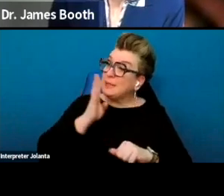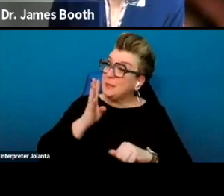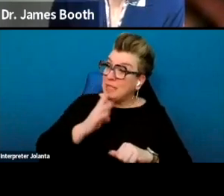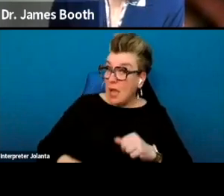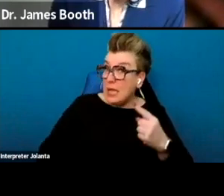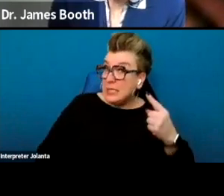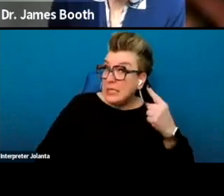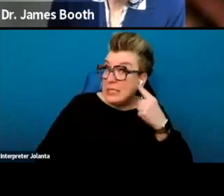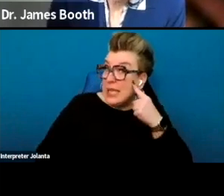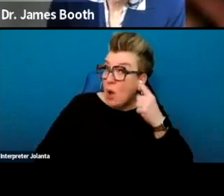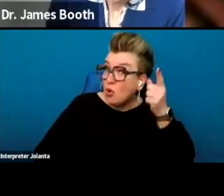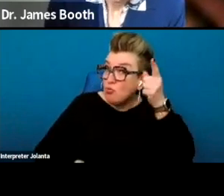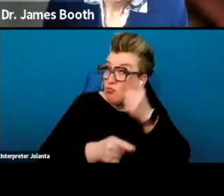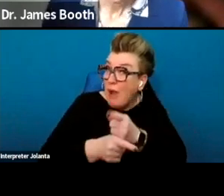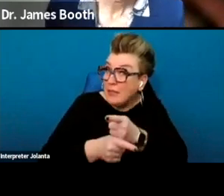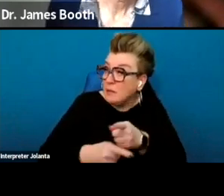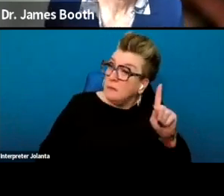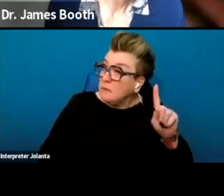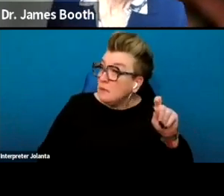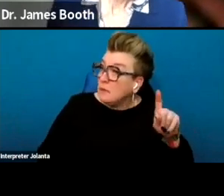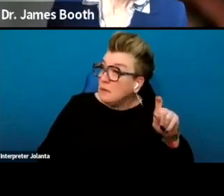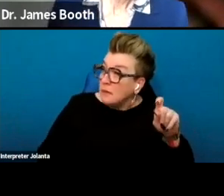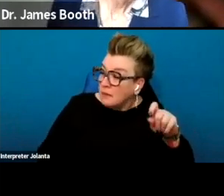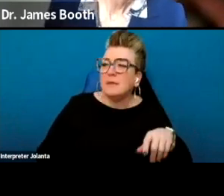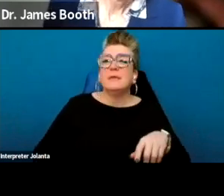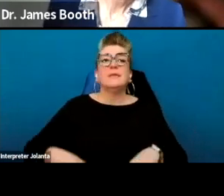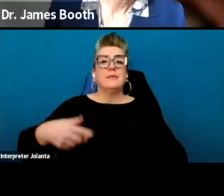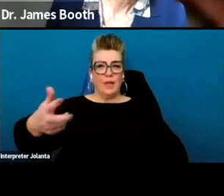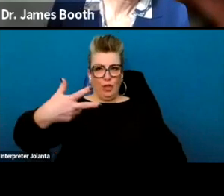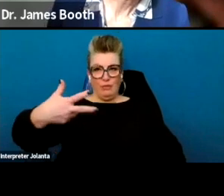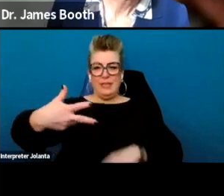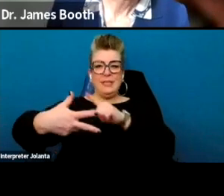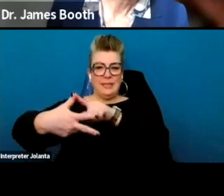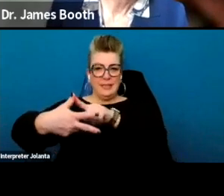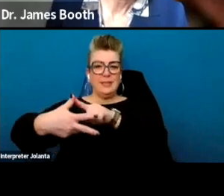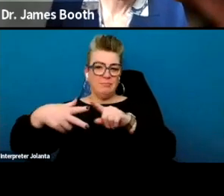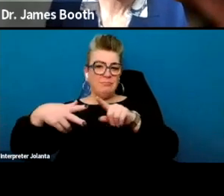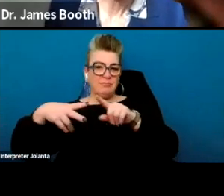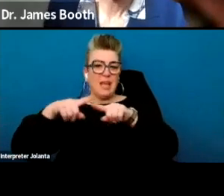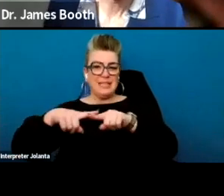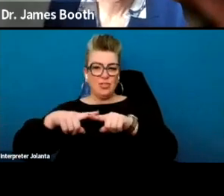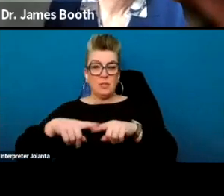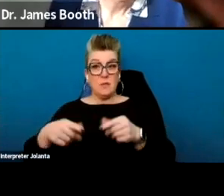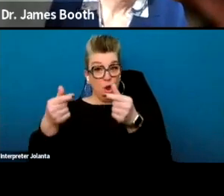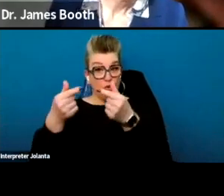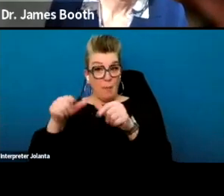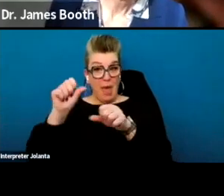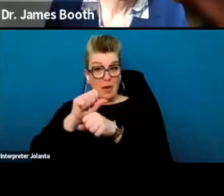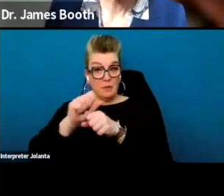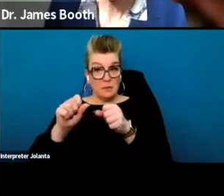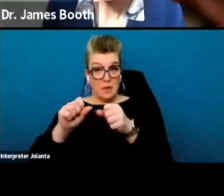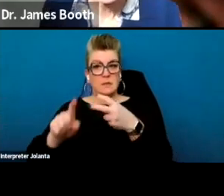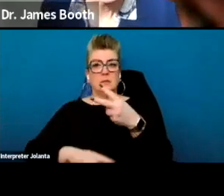sound right? And there were 3 conditions here: a grammatical task,